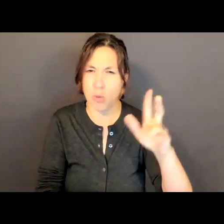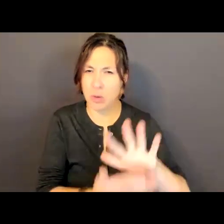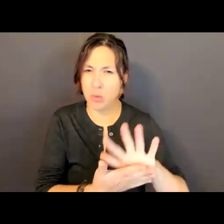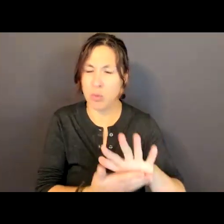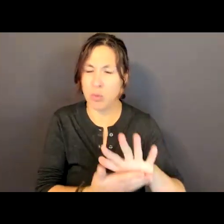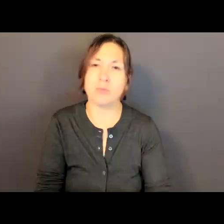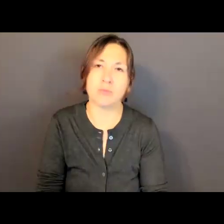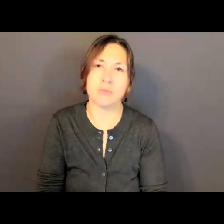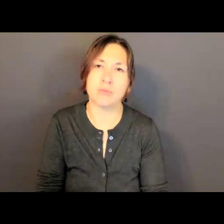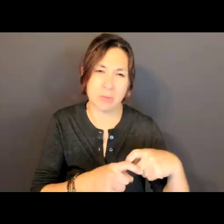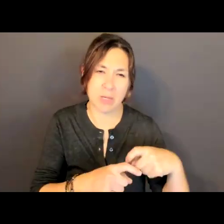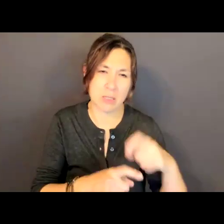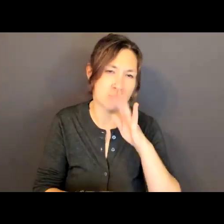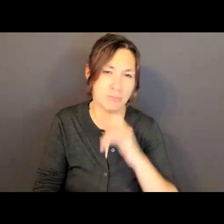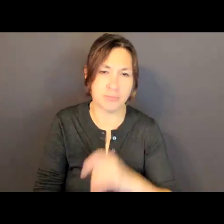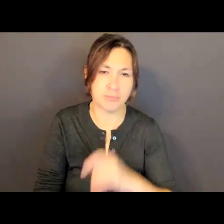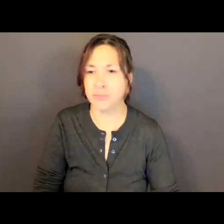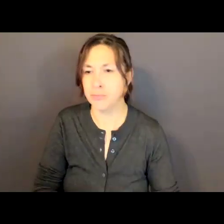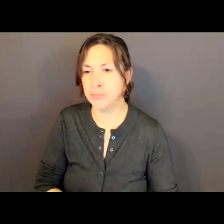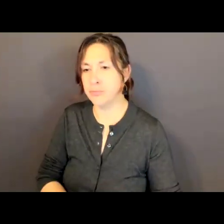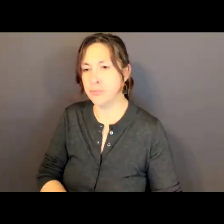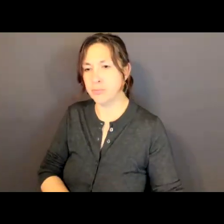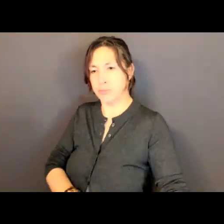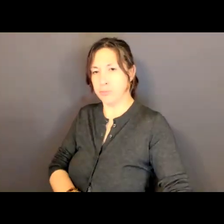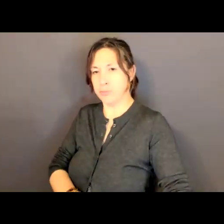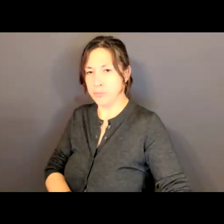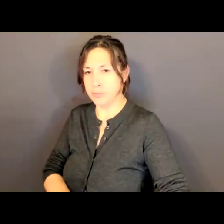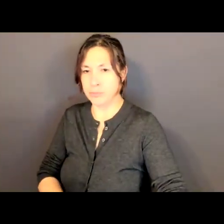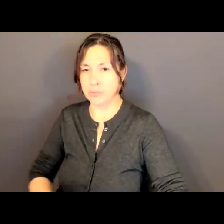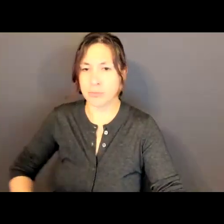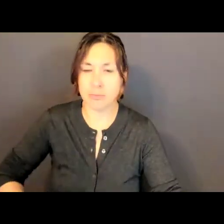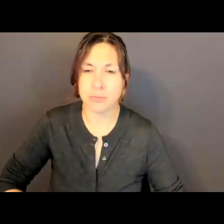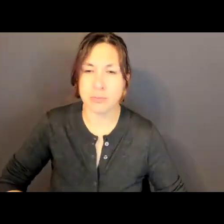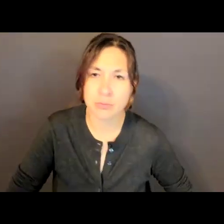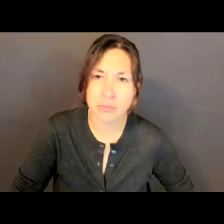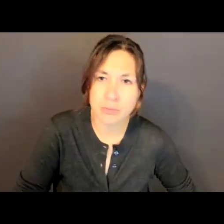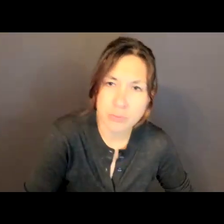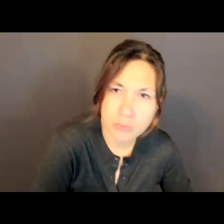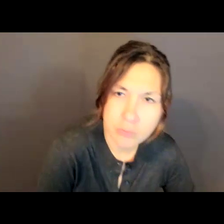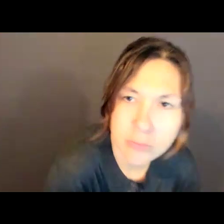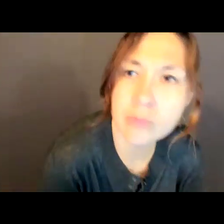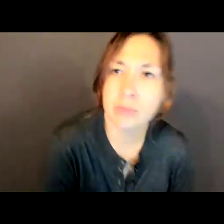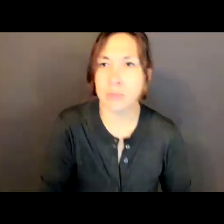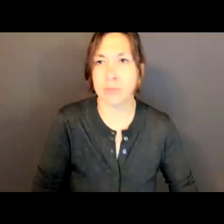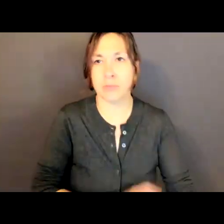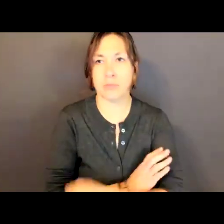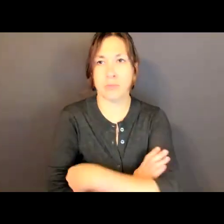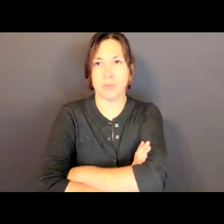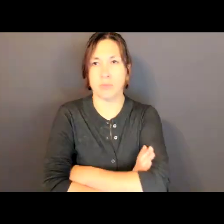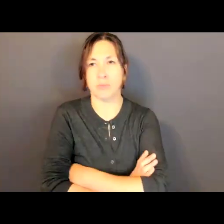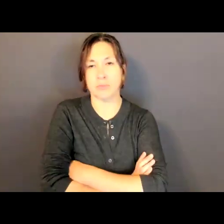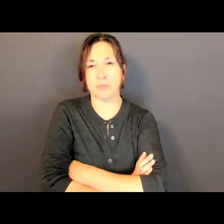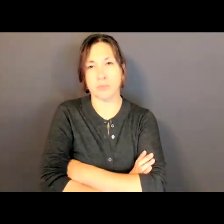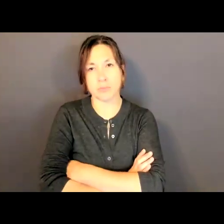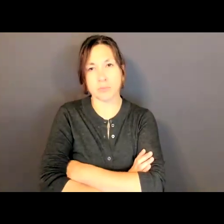solicitado, el distrito solicitó a veces un programa de slide en multilingüe, right?